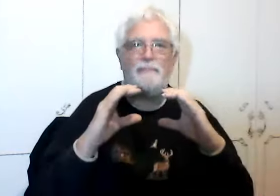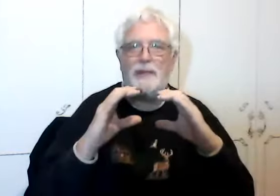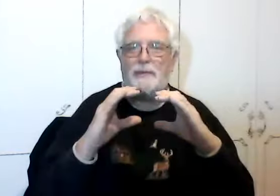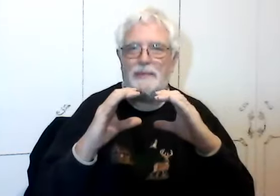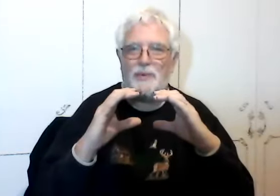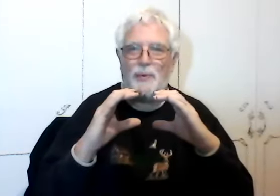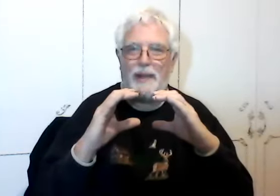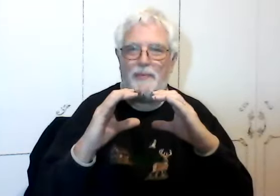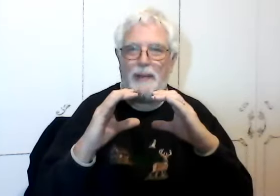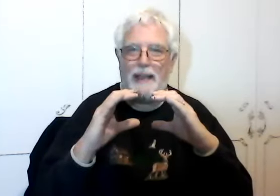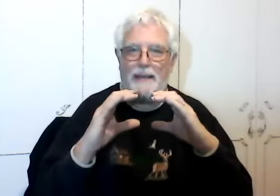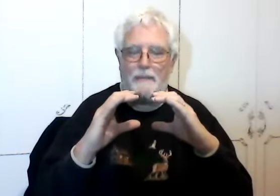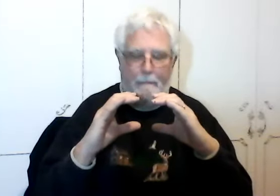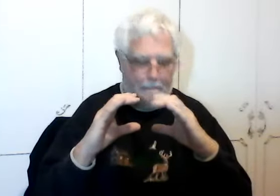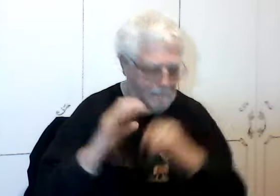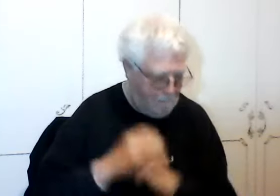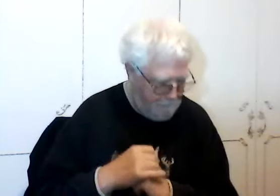To restore it if we can.